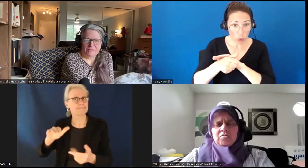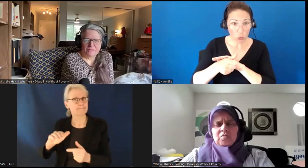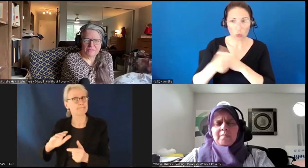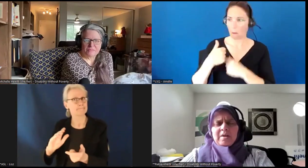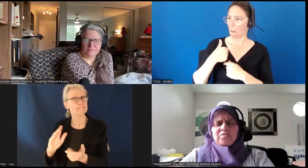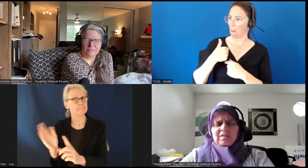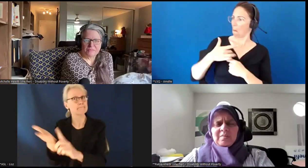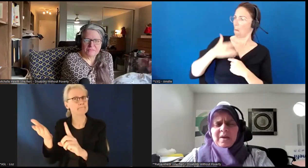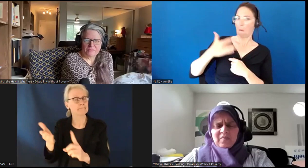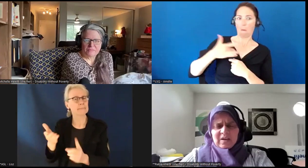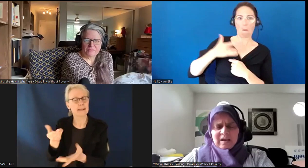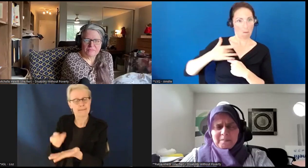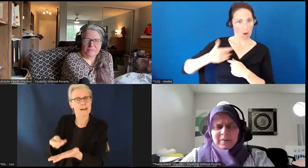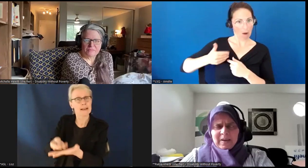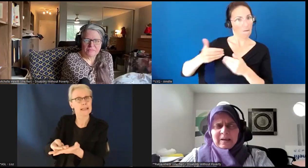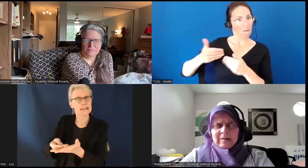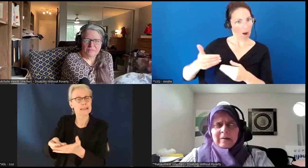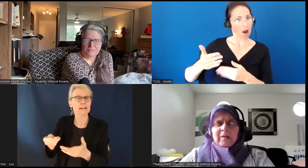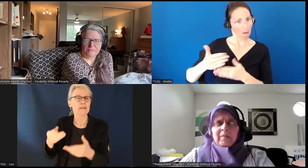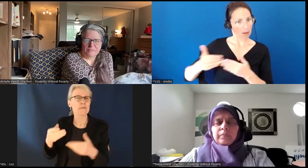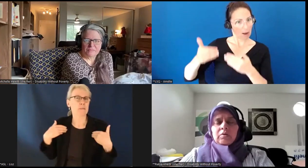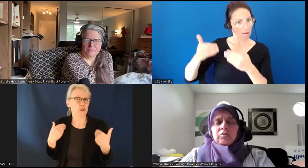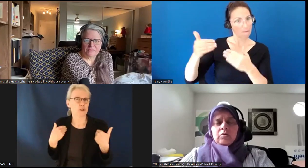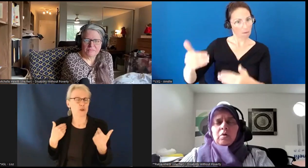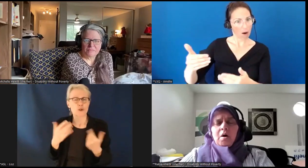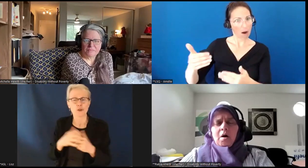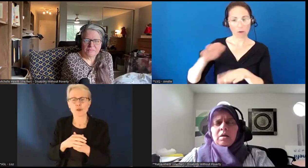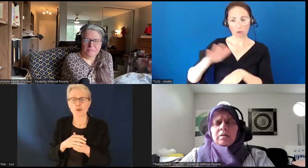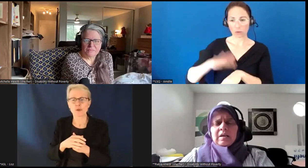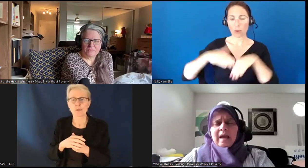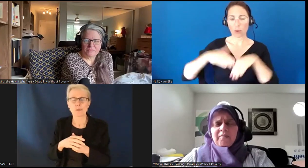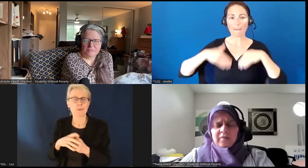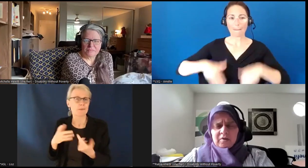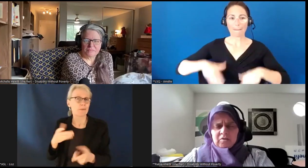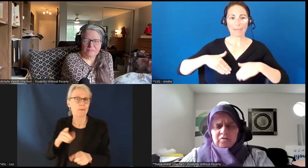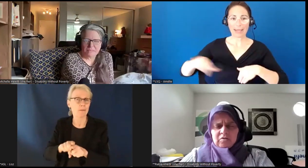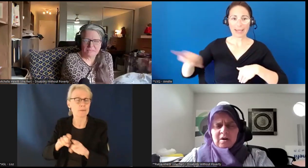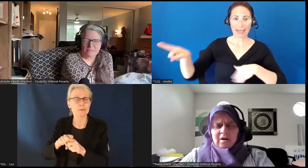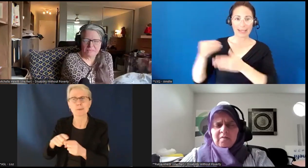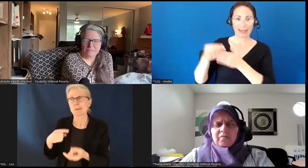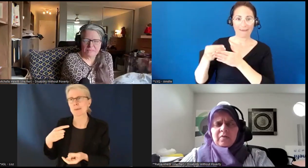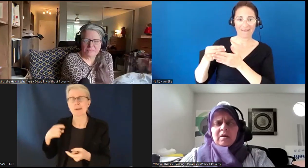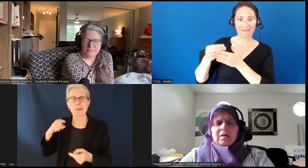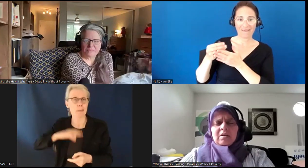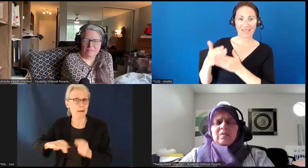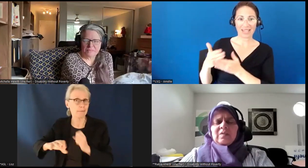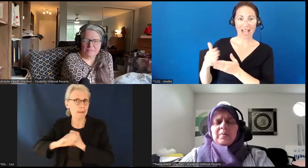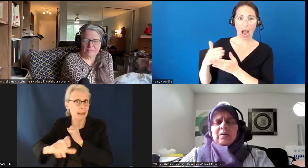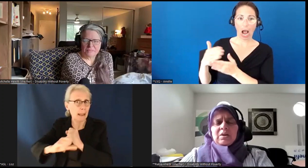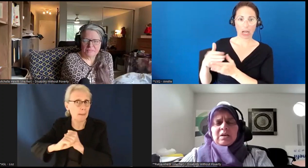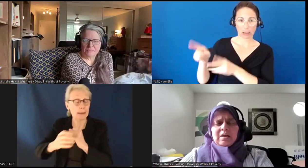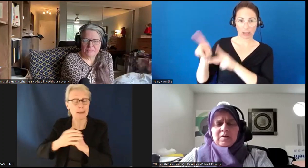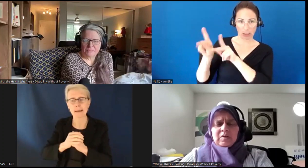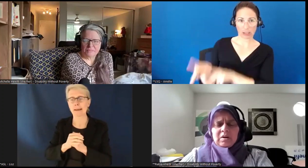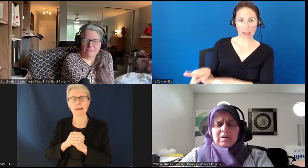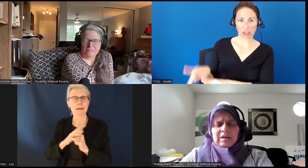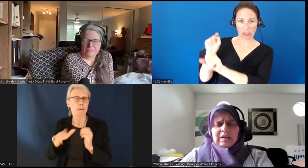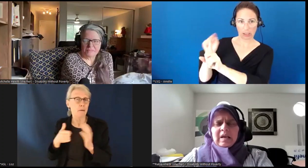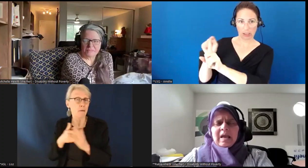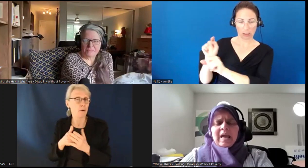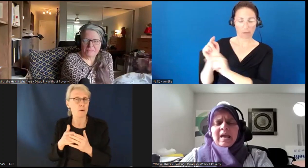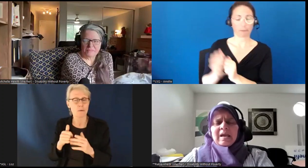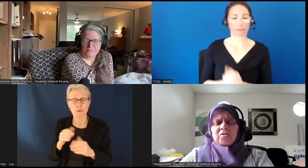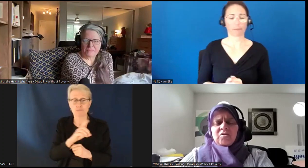minister through our Budget the Benefit campaign, through all the efforts of the disability